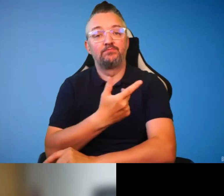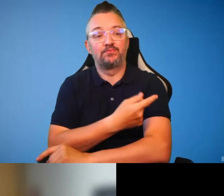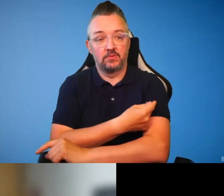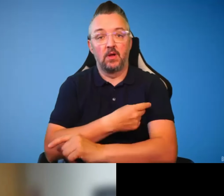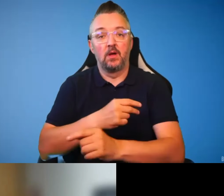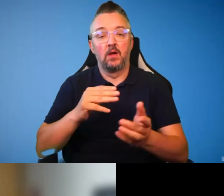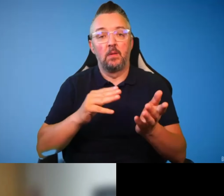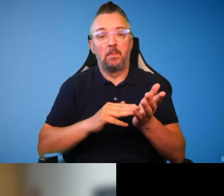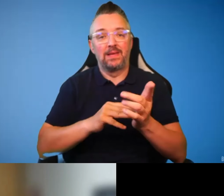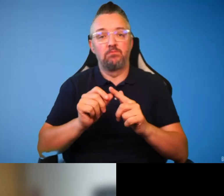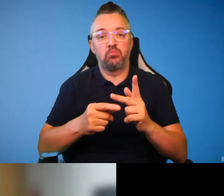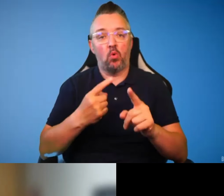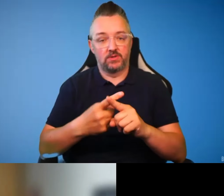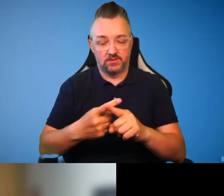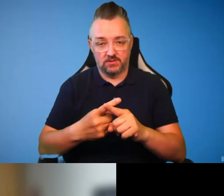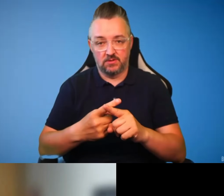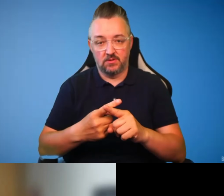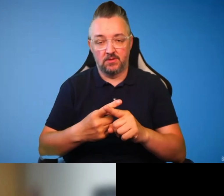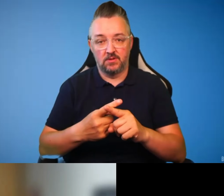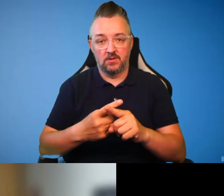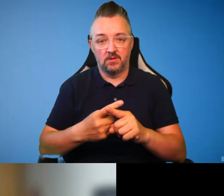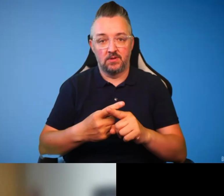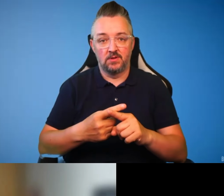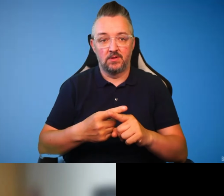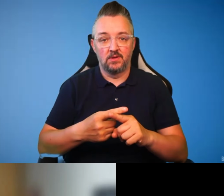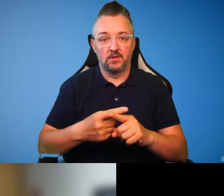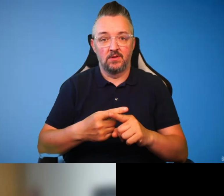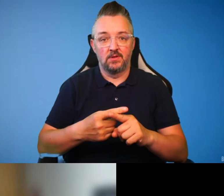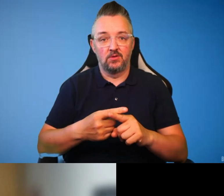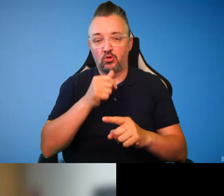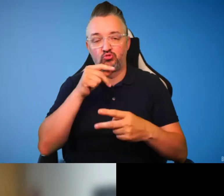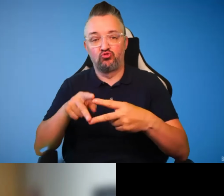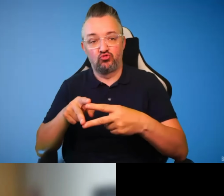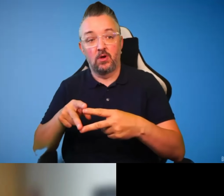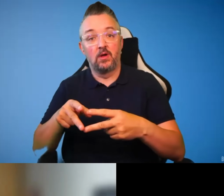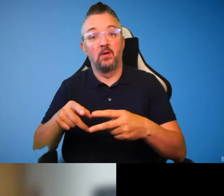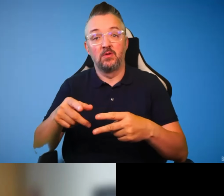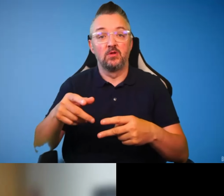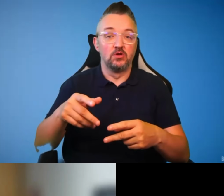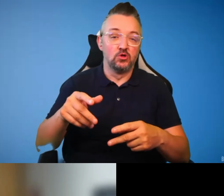vaccination as opposed to two. So it should give people some